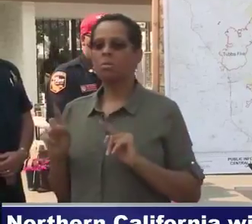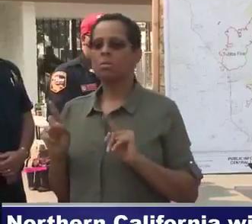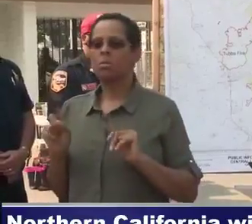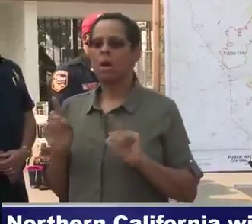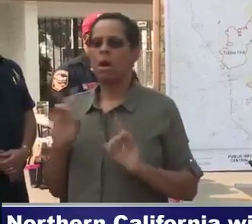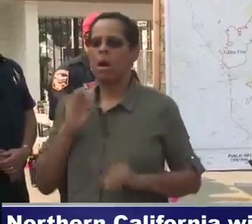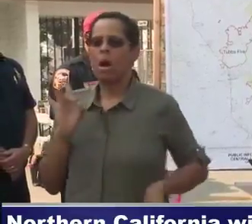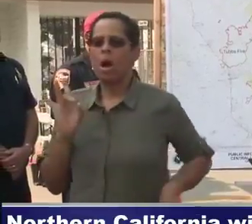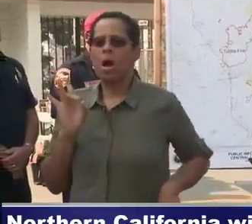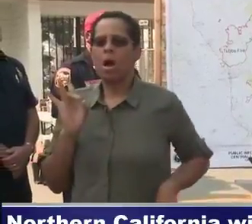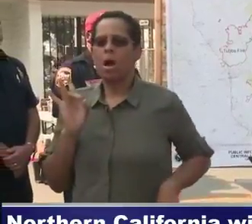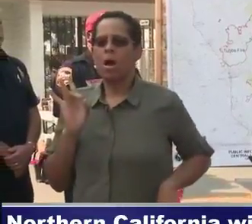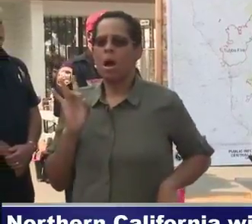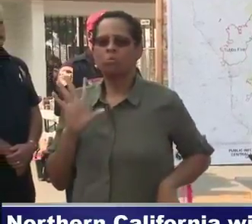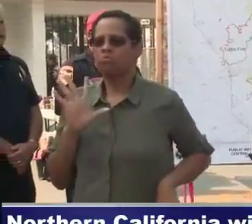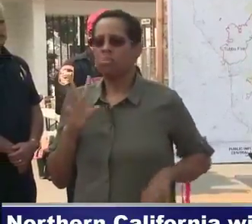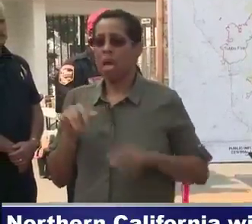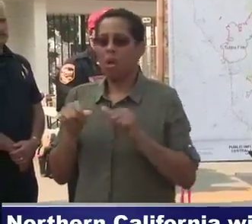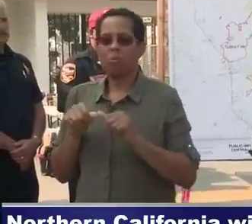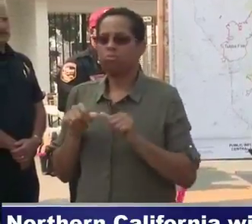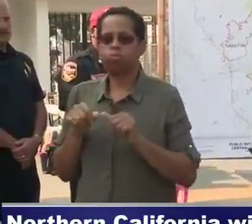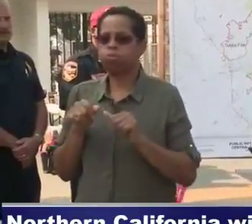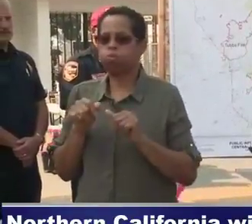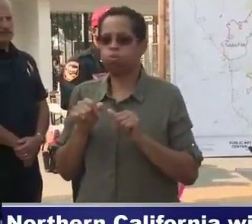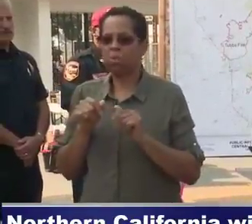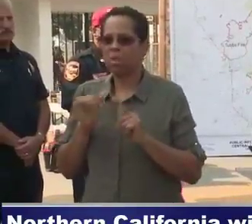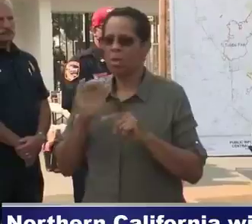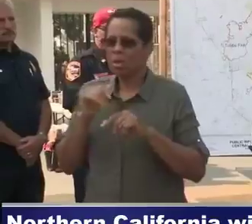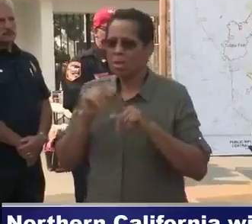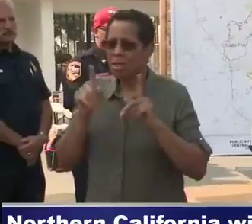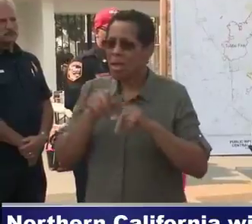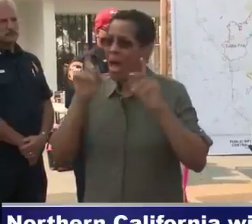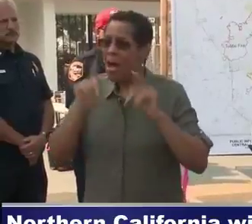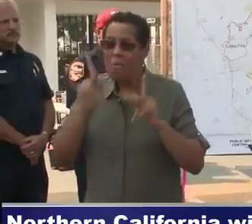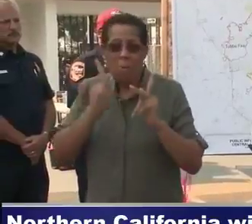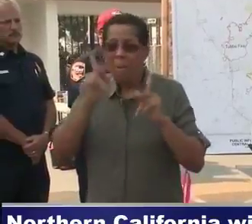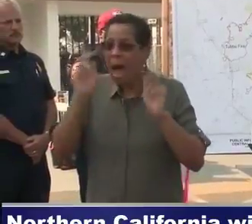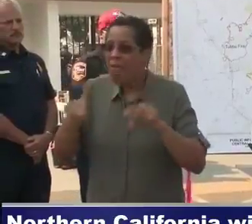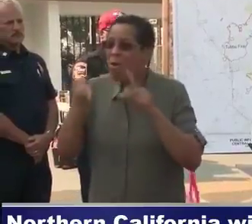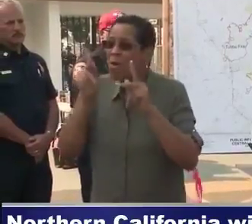where people are at the point where they're putting signs on their door saying, "There's nothing